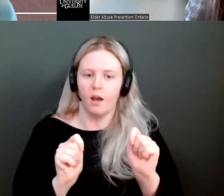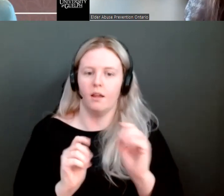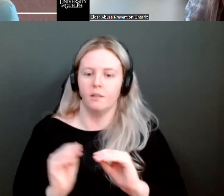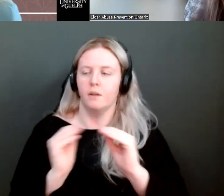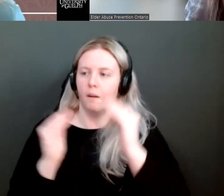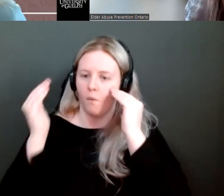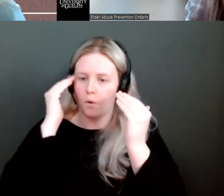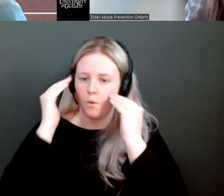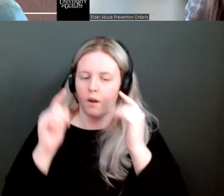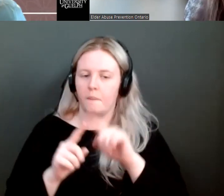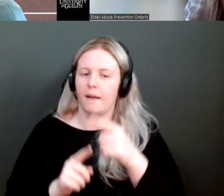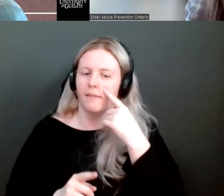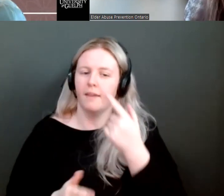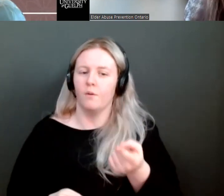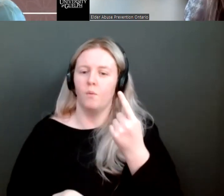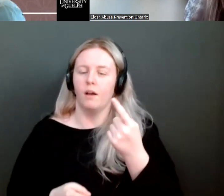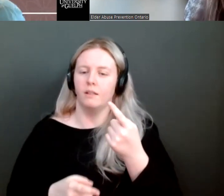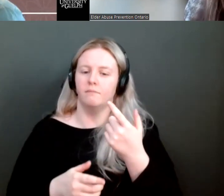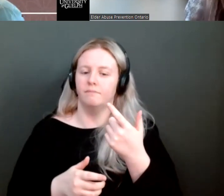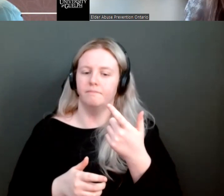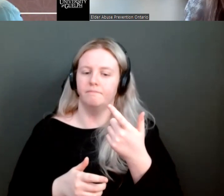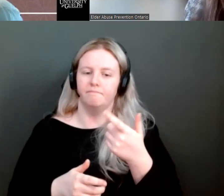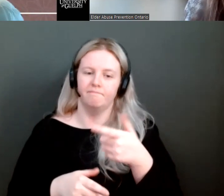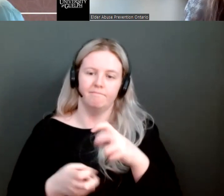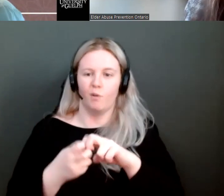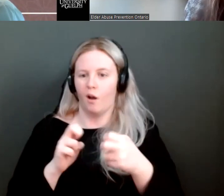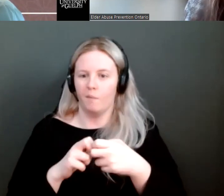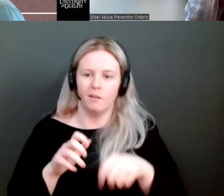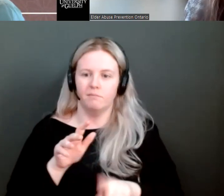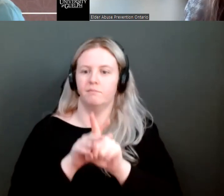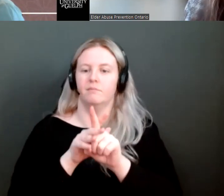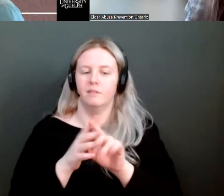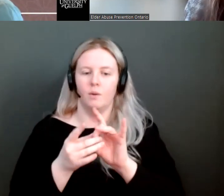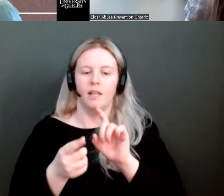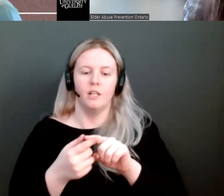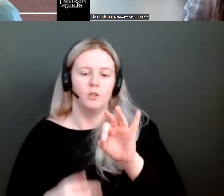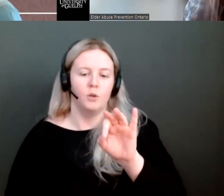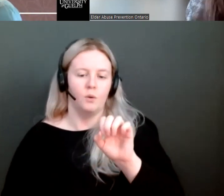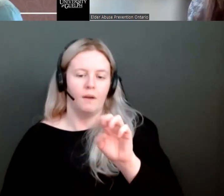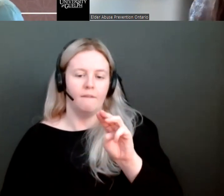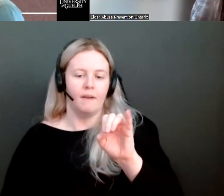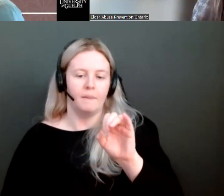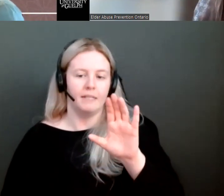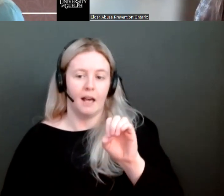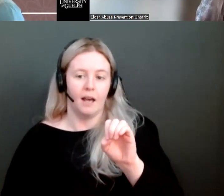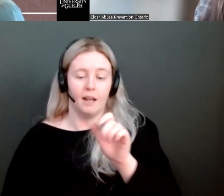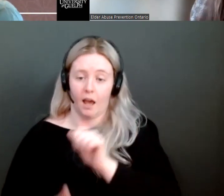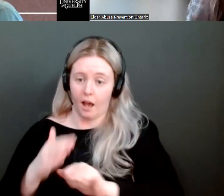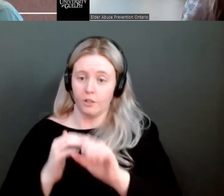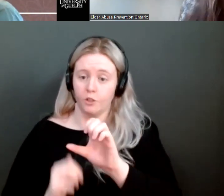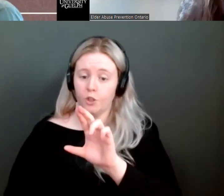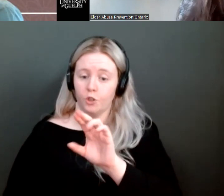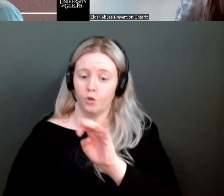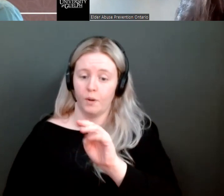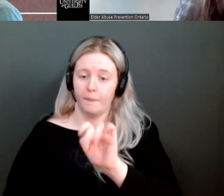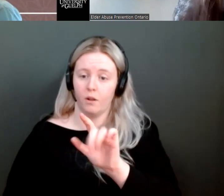of the stumbling blocks in particular with respect to femicide is some people have argued, well, it's not in the criminal code, so we can't name it. But the reality is neither